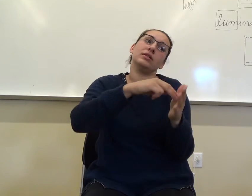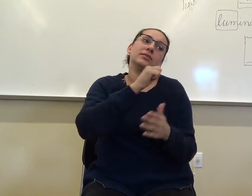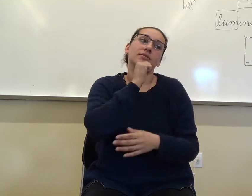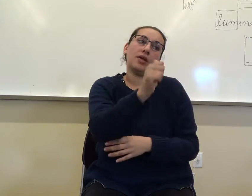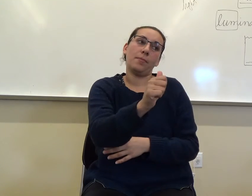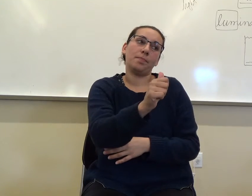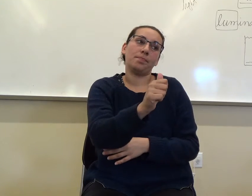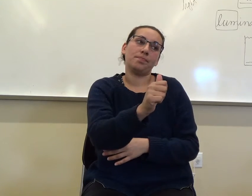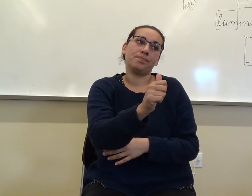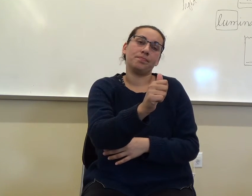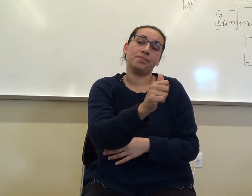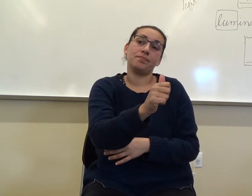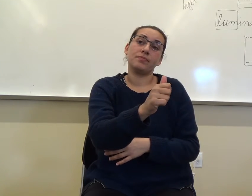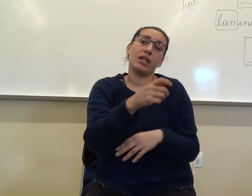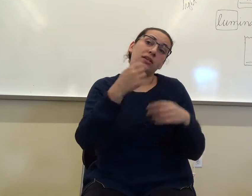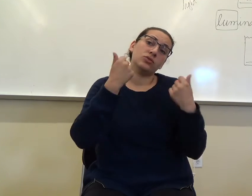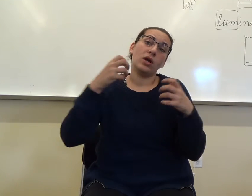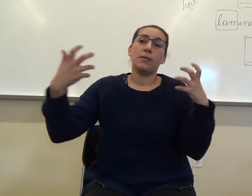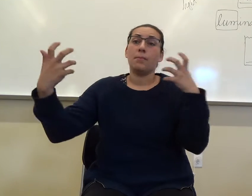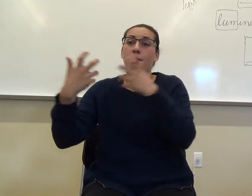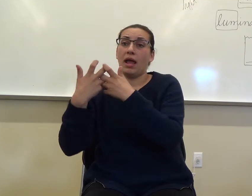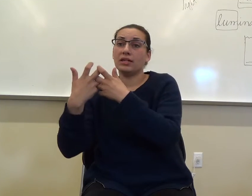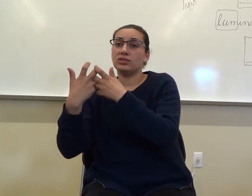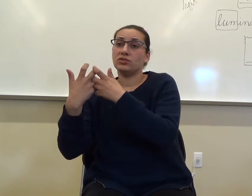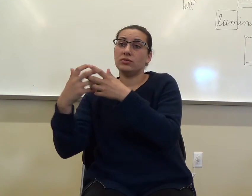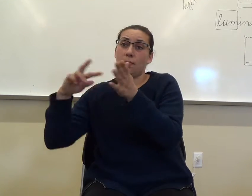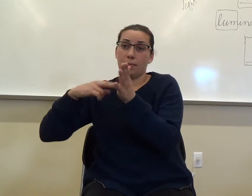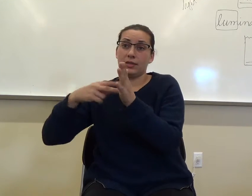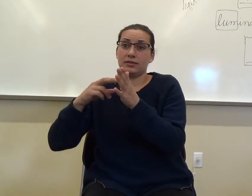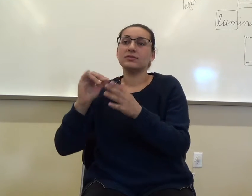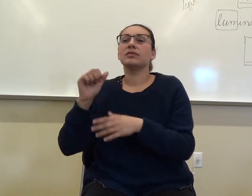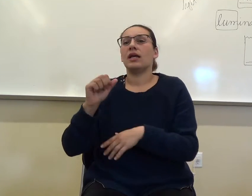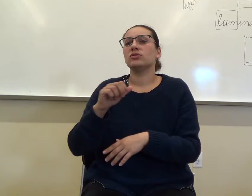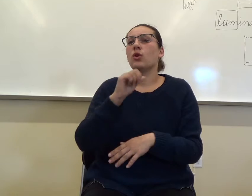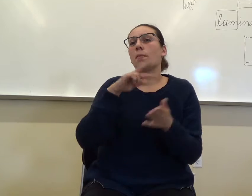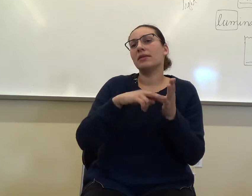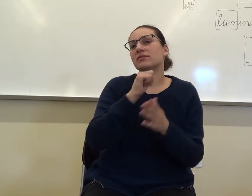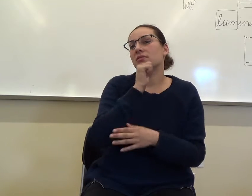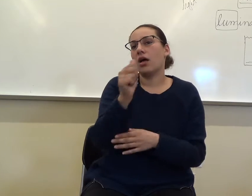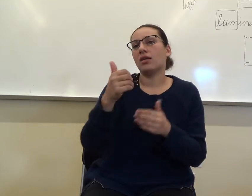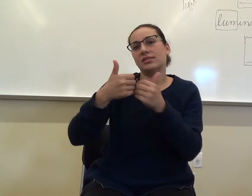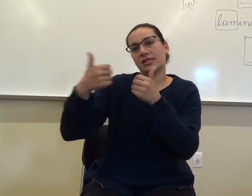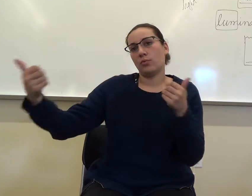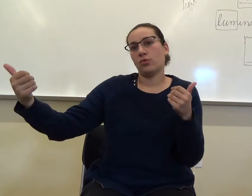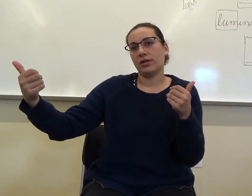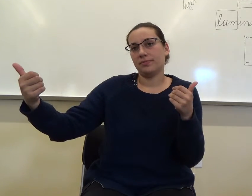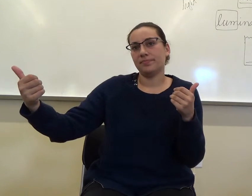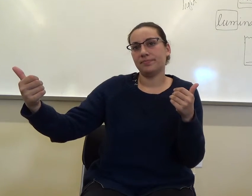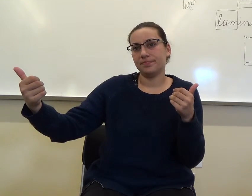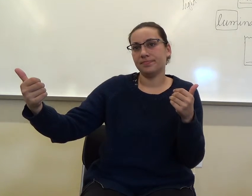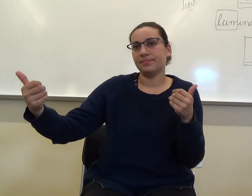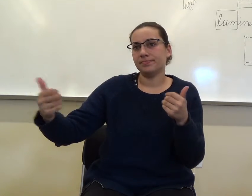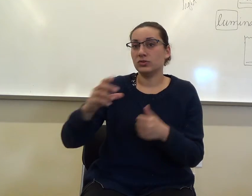the meaning. So Robinson not only contributed to